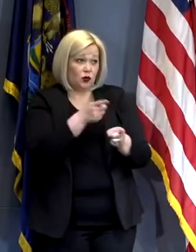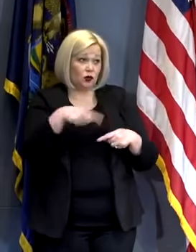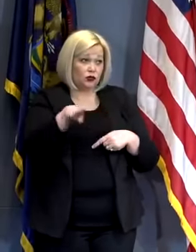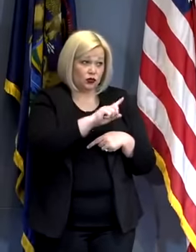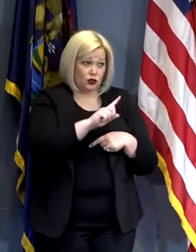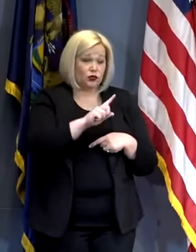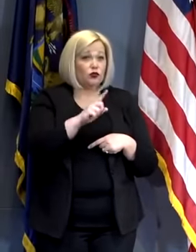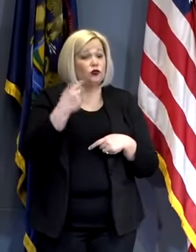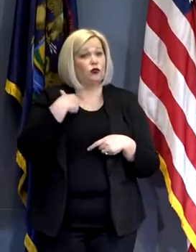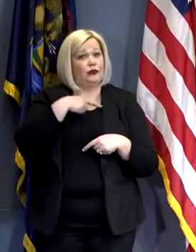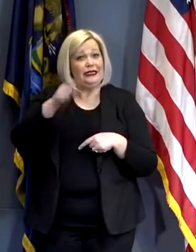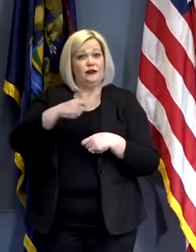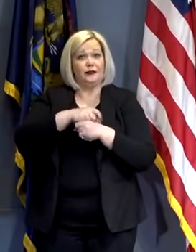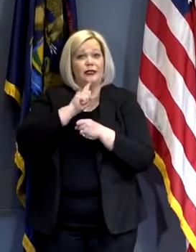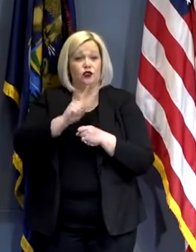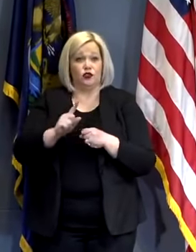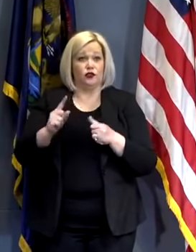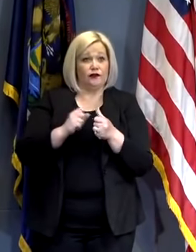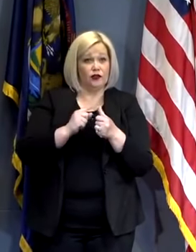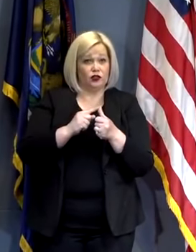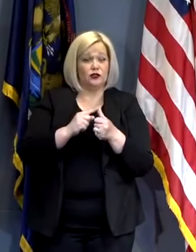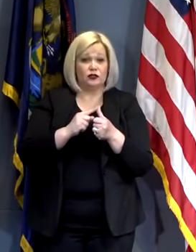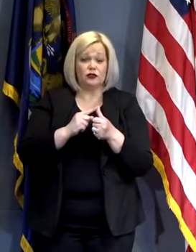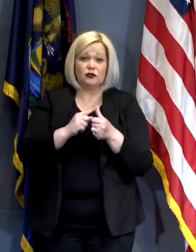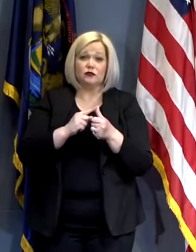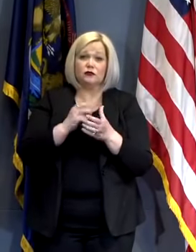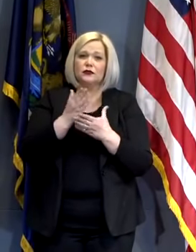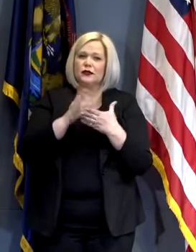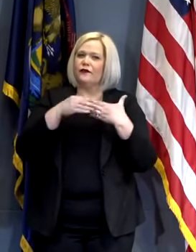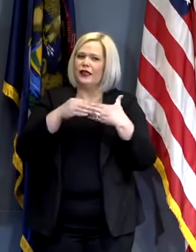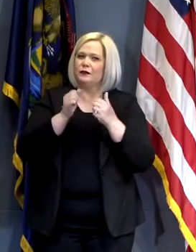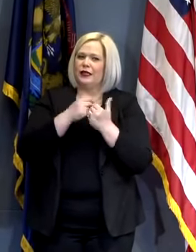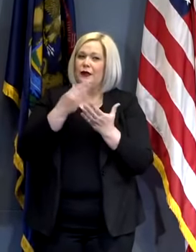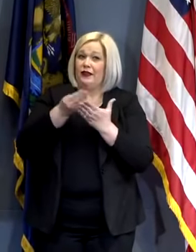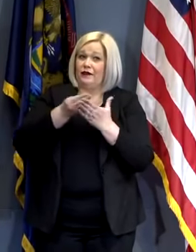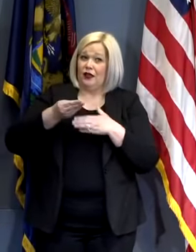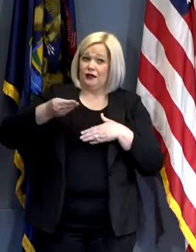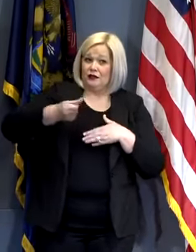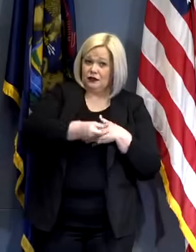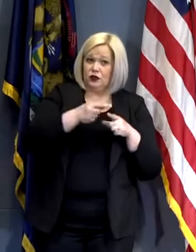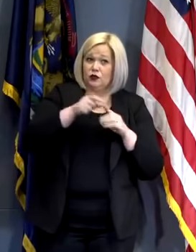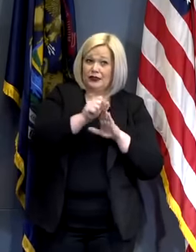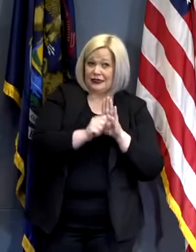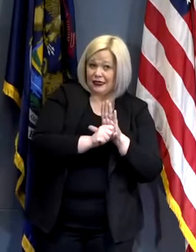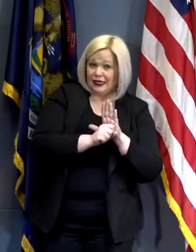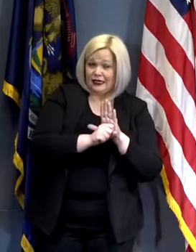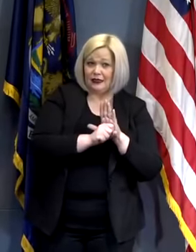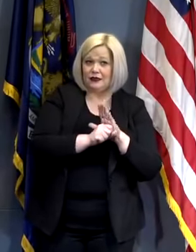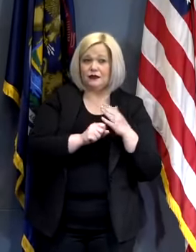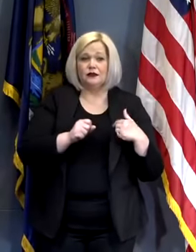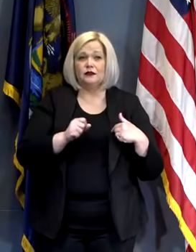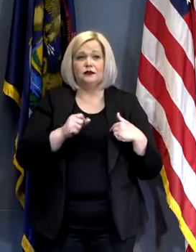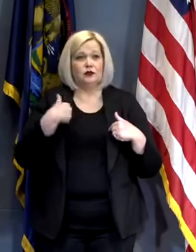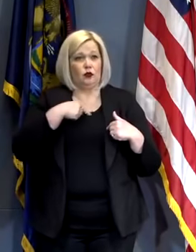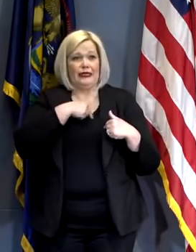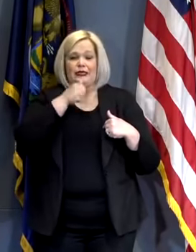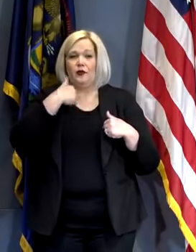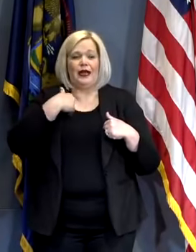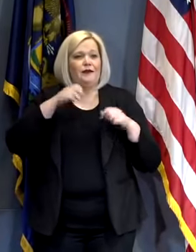the desire to make sure, number one, that there is some flexibility with the funds that are coming into the states. We don't have the ability to